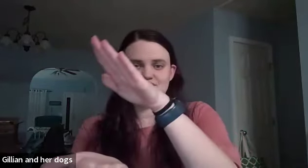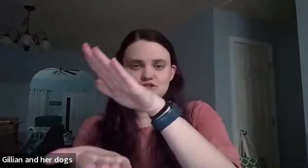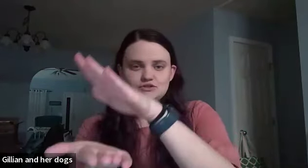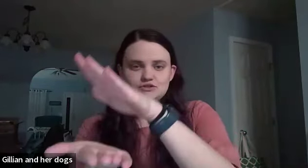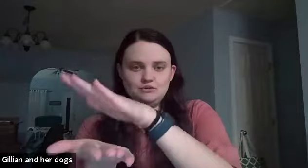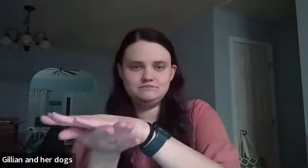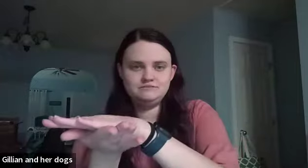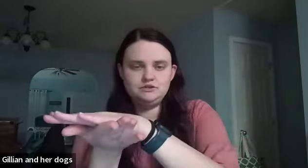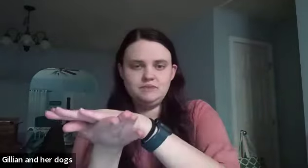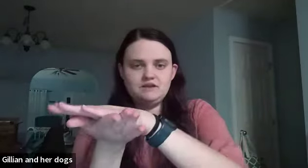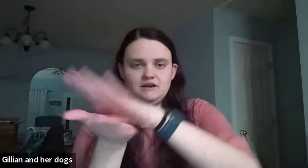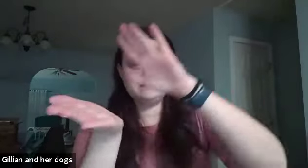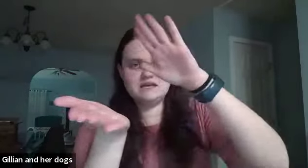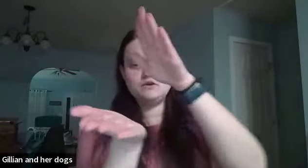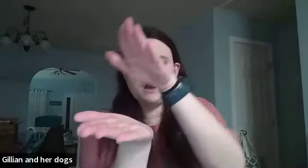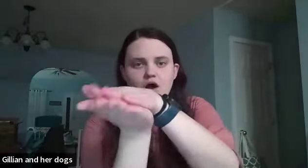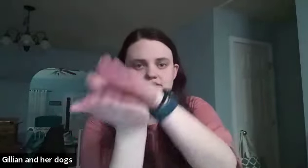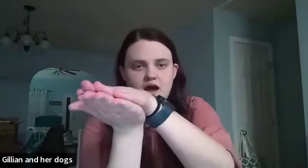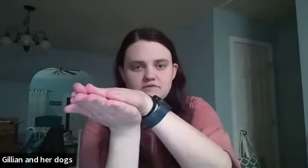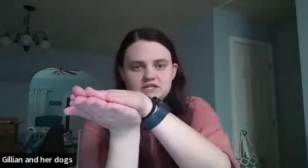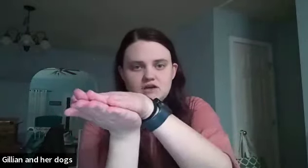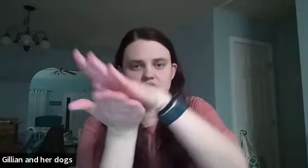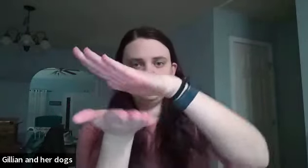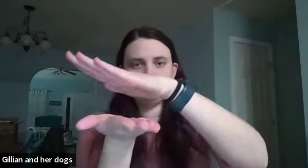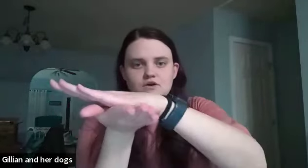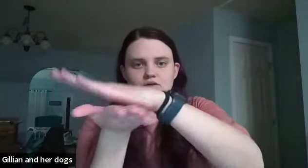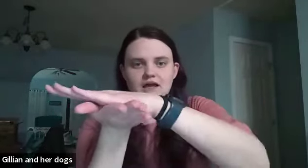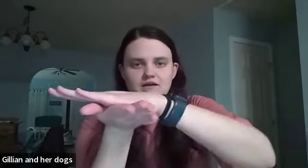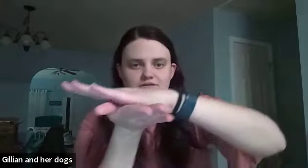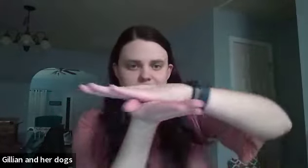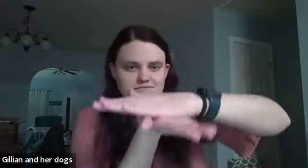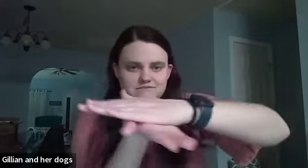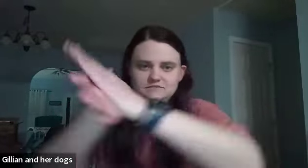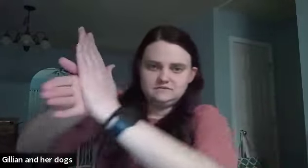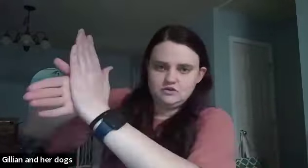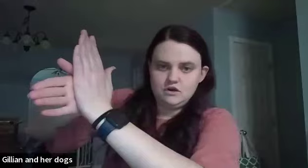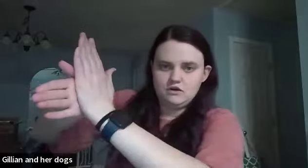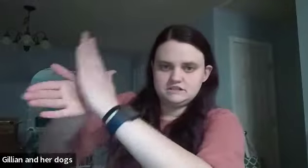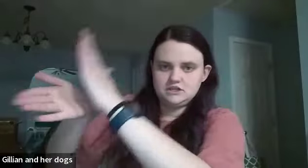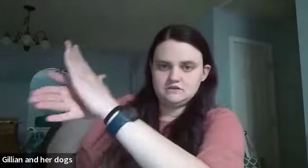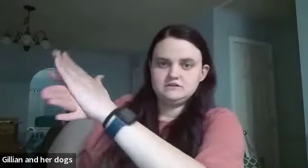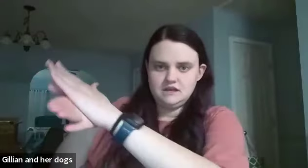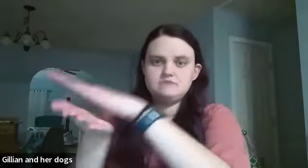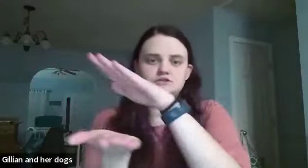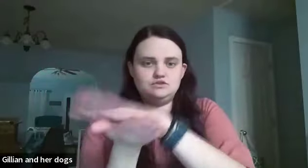is school. You pat your hands, and they're not on top of each other. They're like across each other. Yeah,